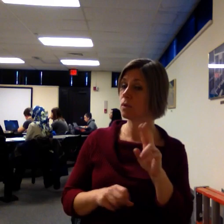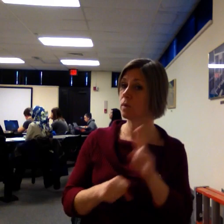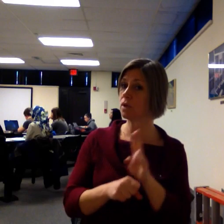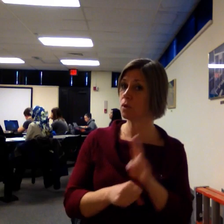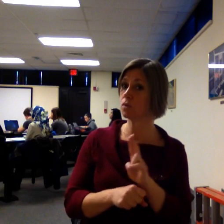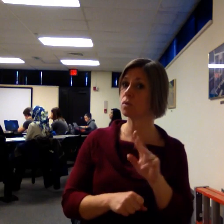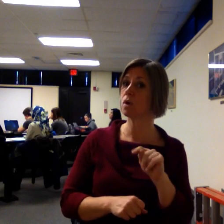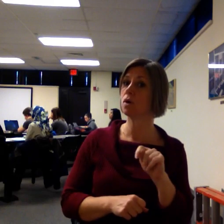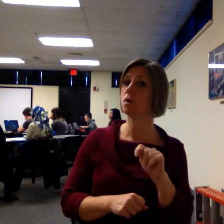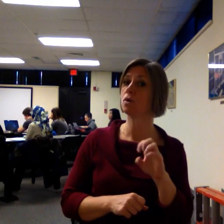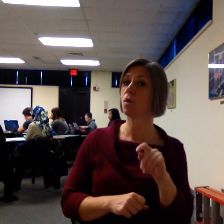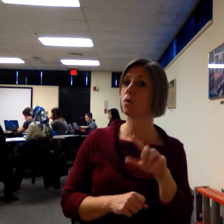14.